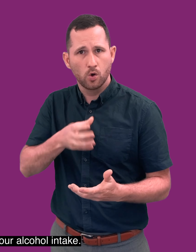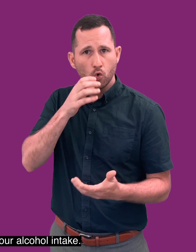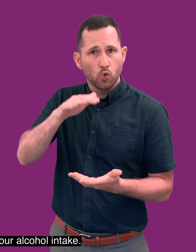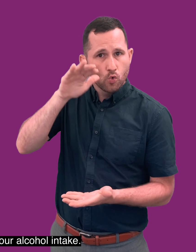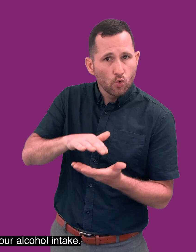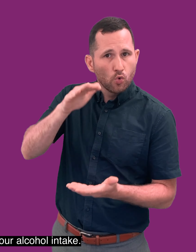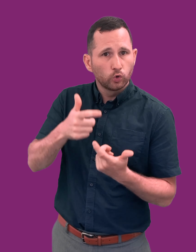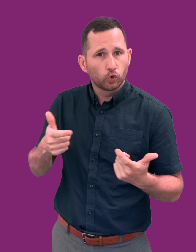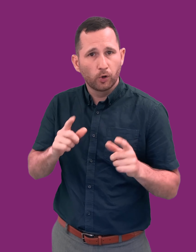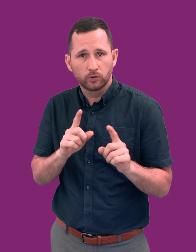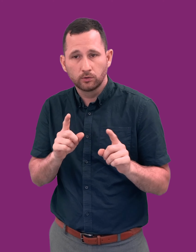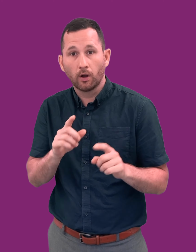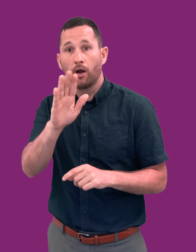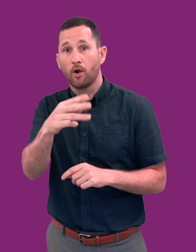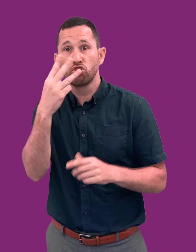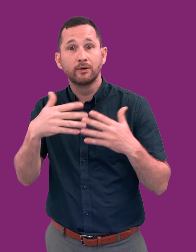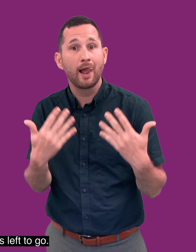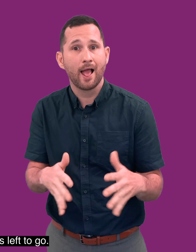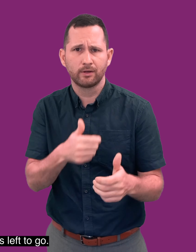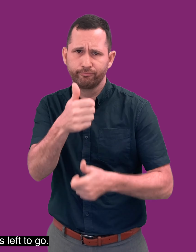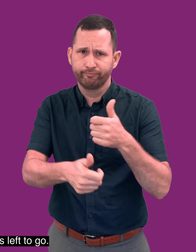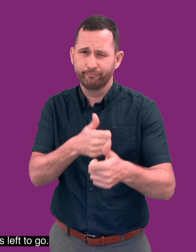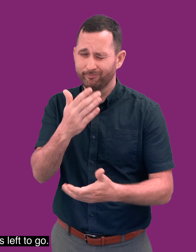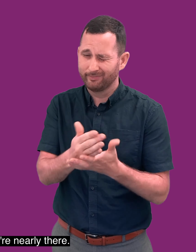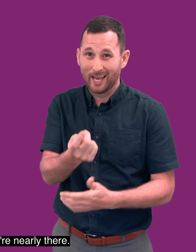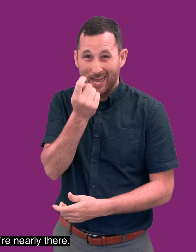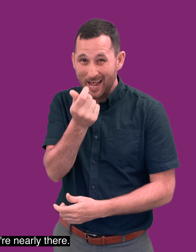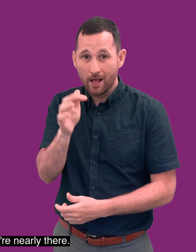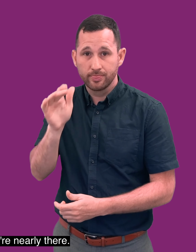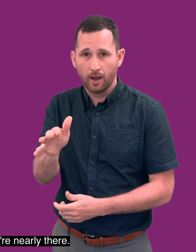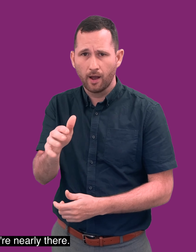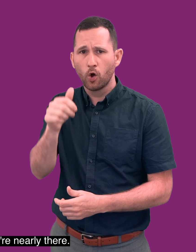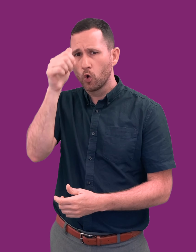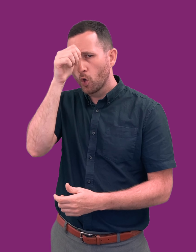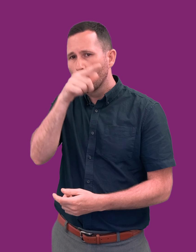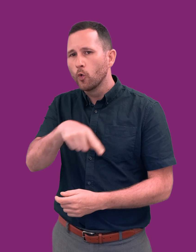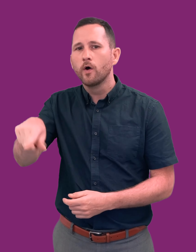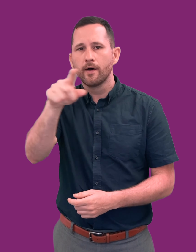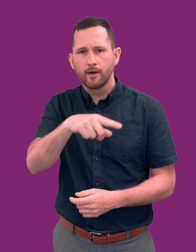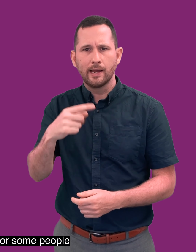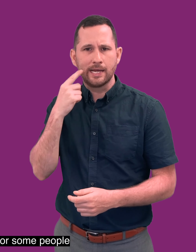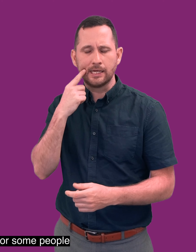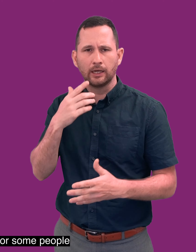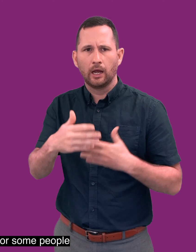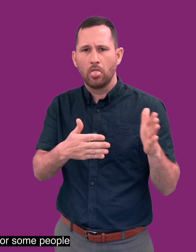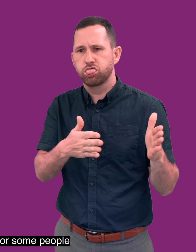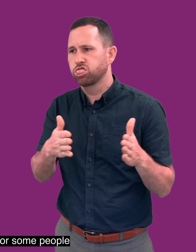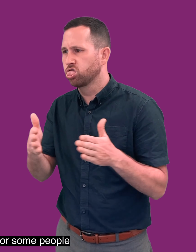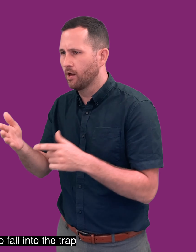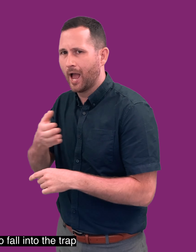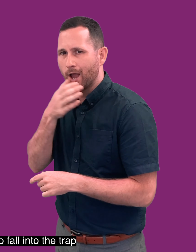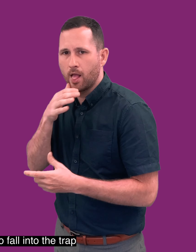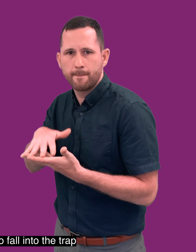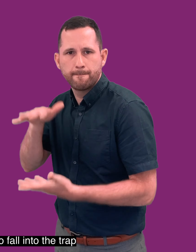intake. 3 days left to go. Well done, you're nearly there. We know that for some people it's all too